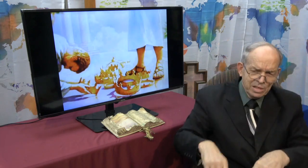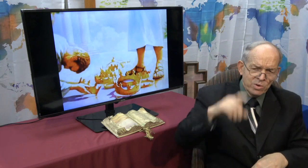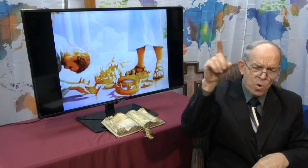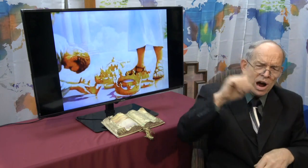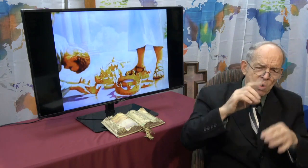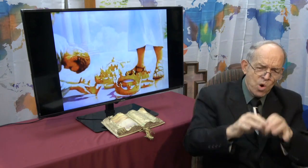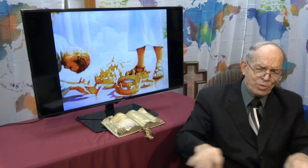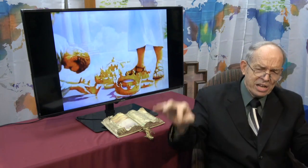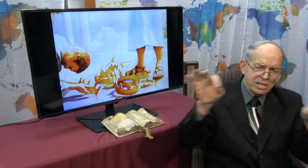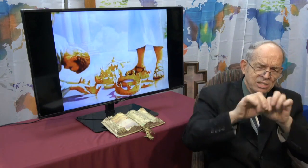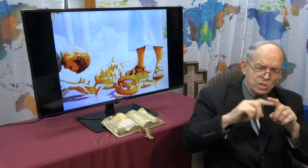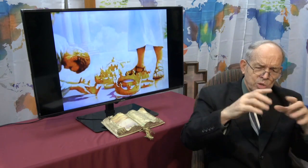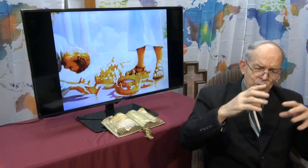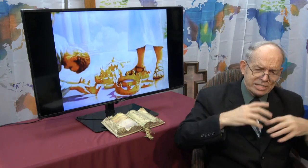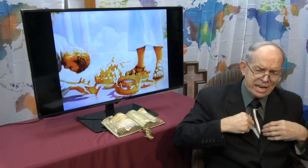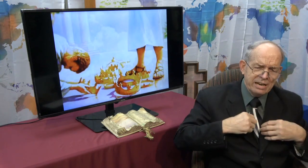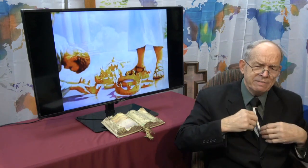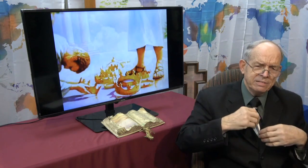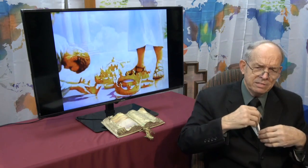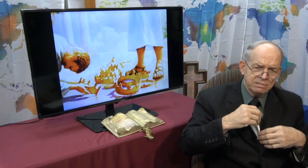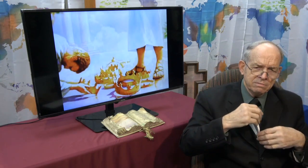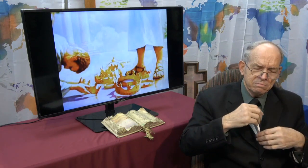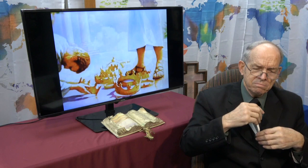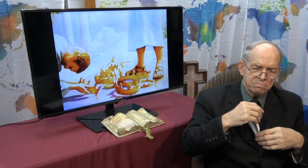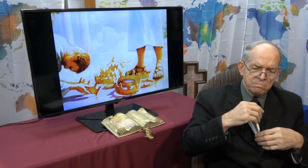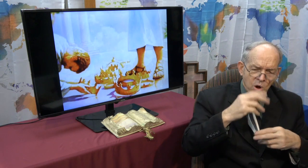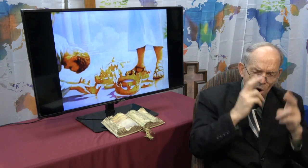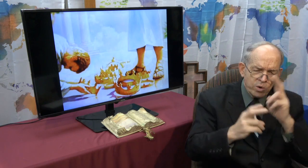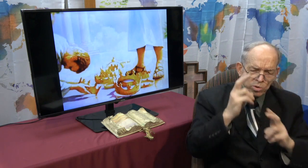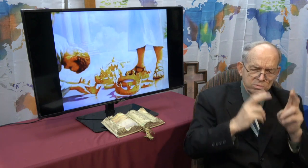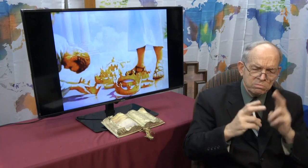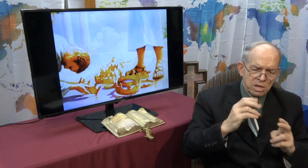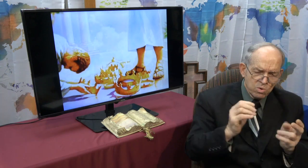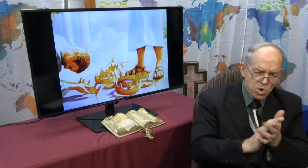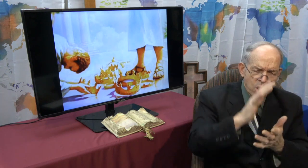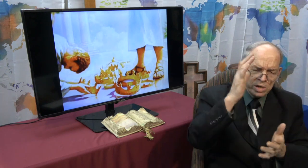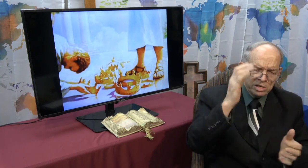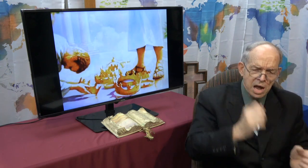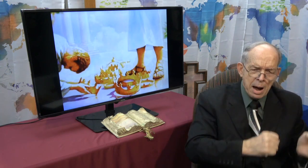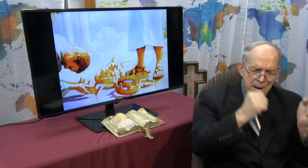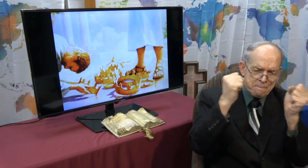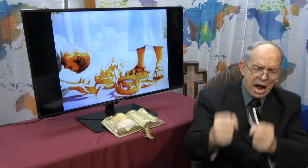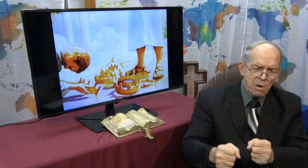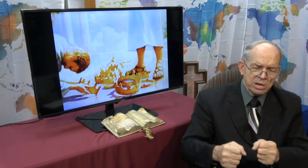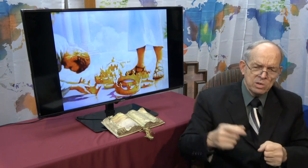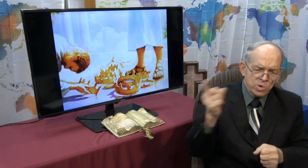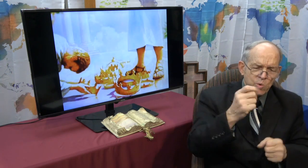You are worthy to receive honor and glory of power. You